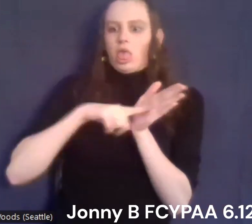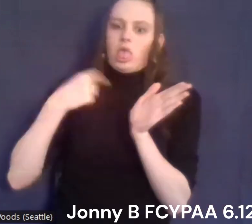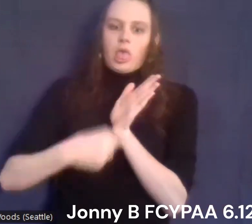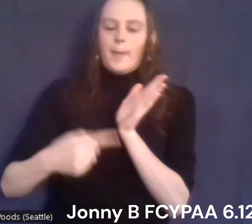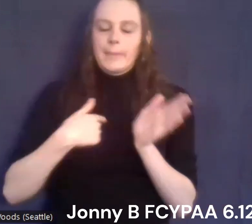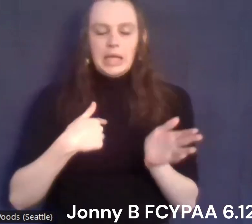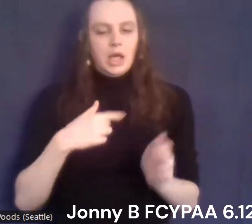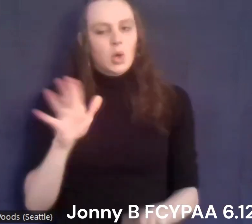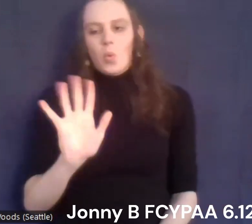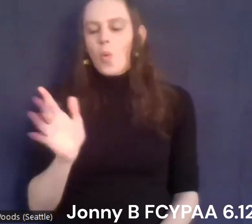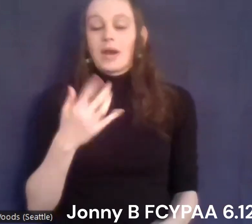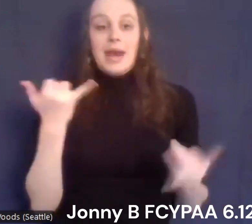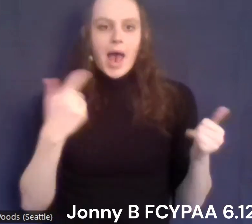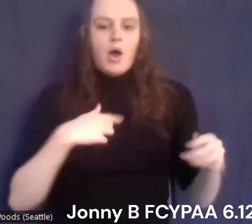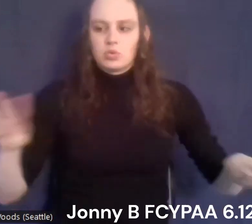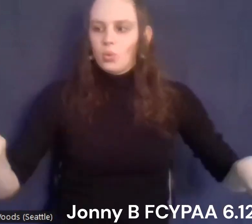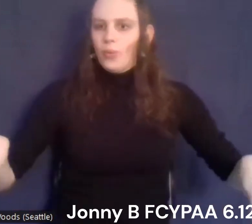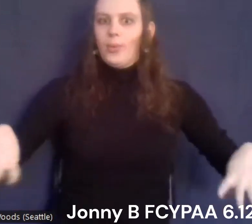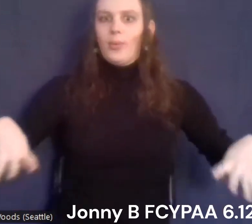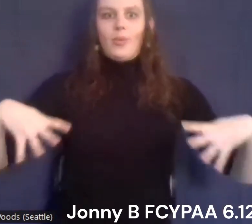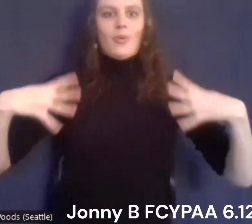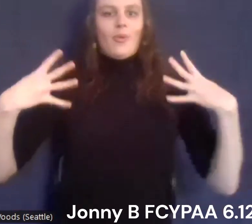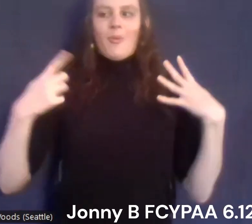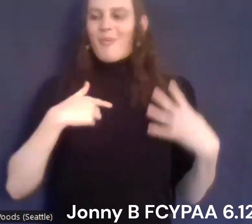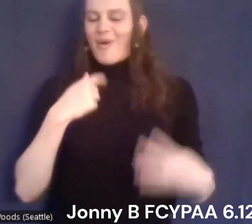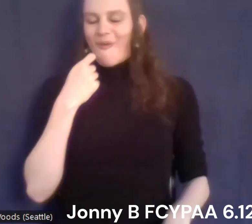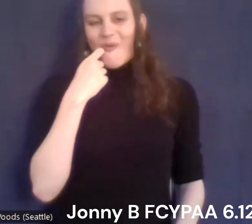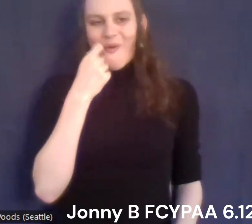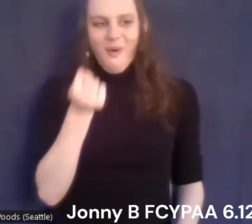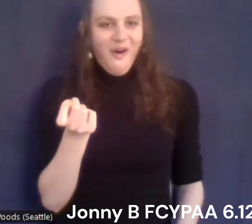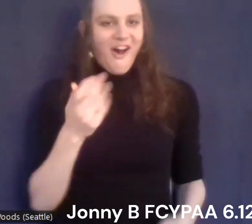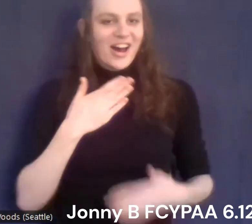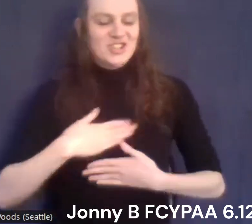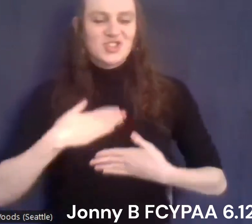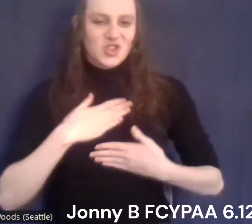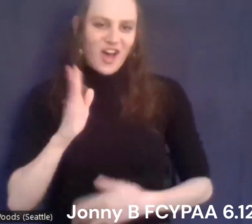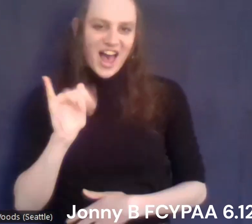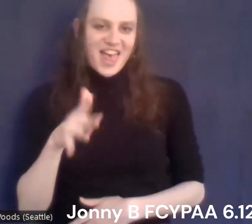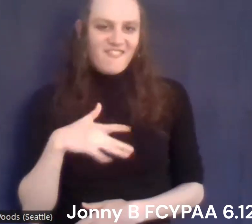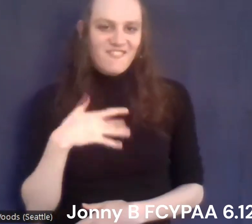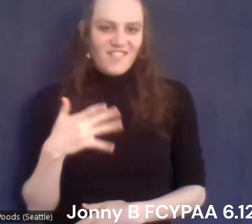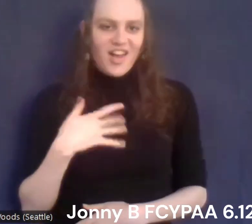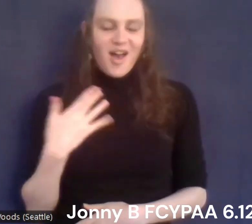guy. And I enjoyed that feeling. And then I started to feel um,